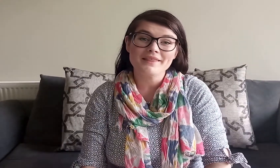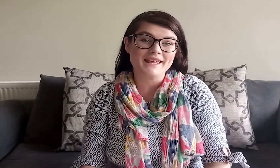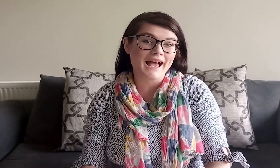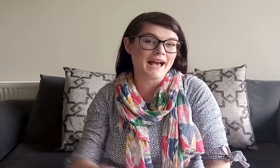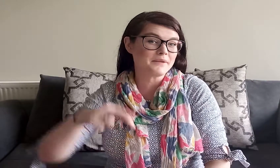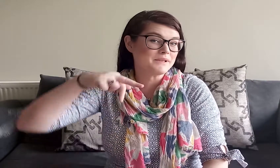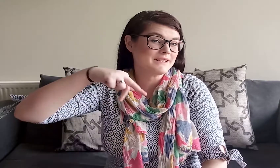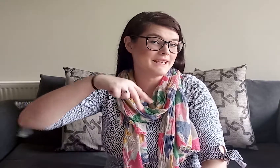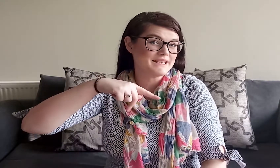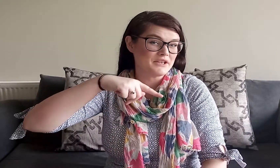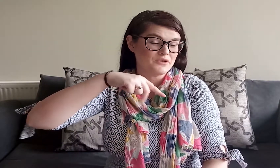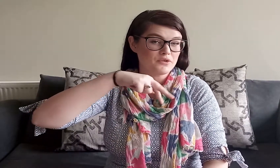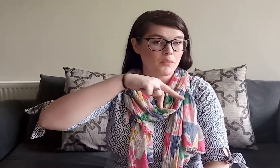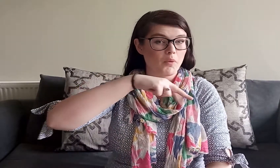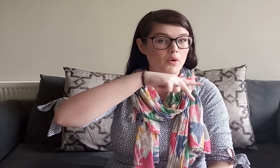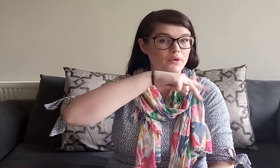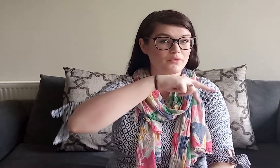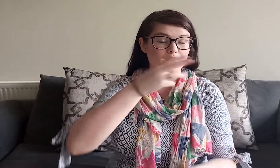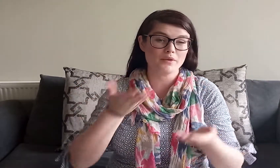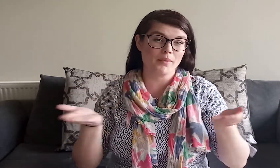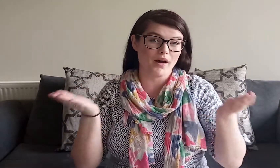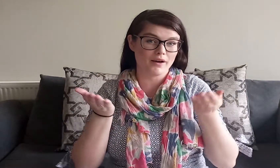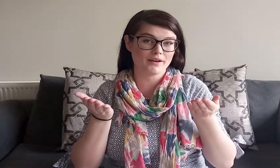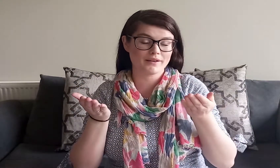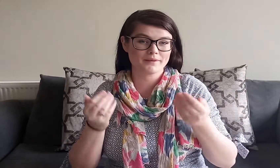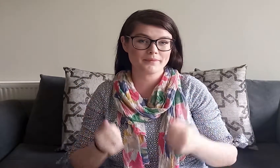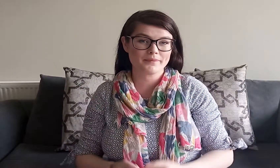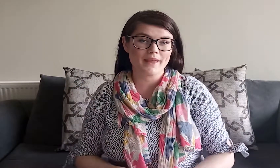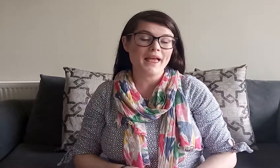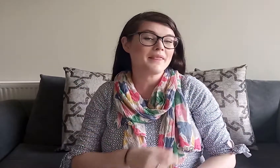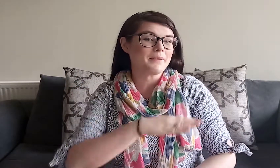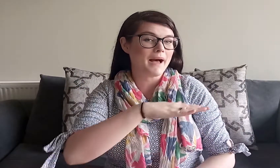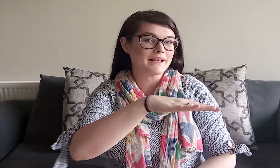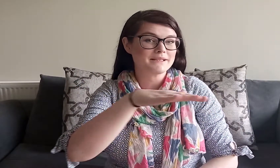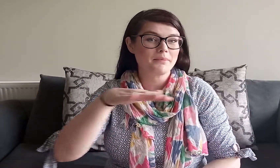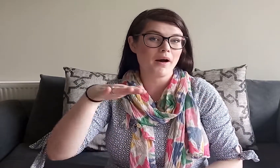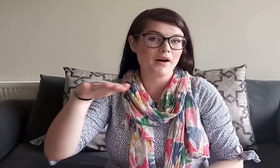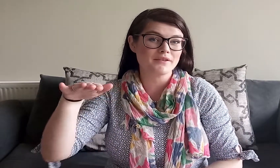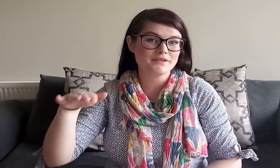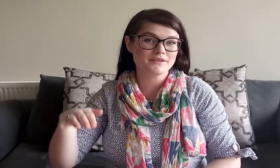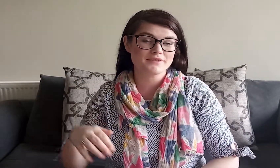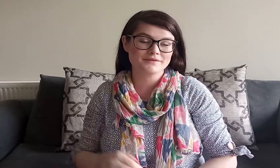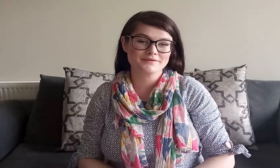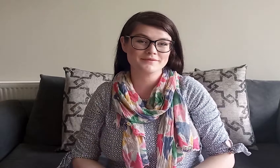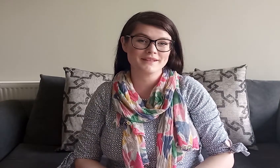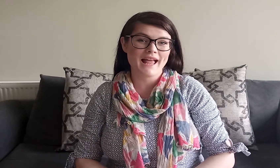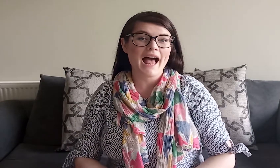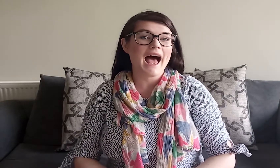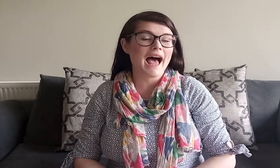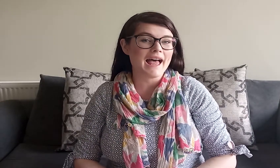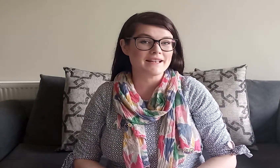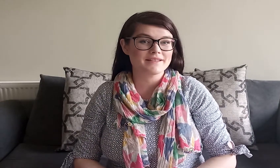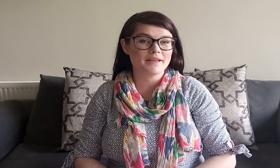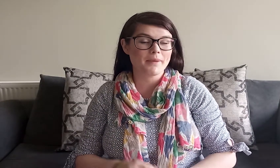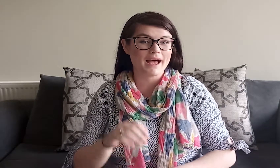The animals continued to walk through the park. They passed a pond and they passed